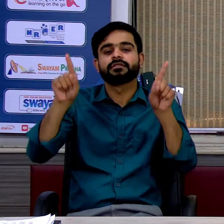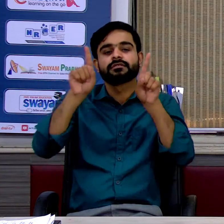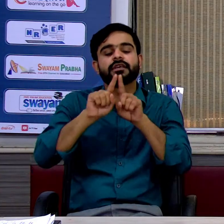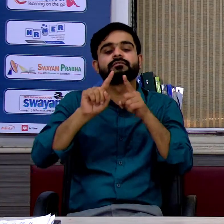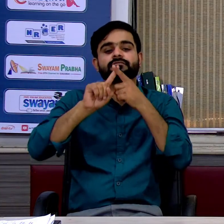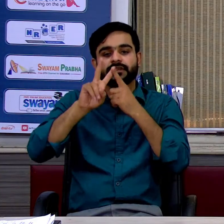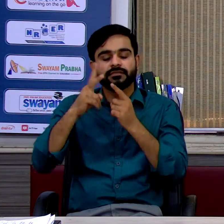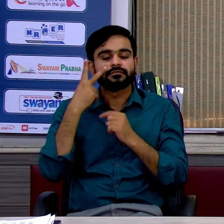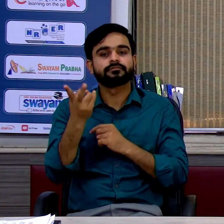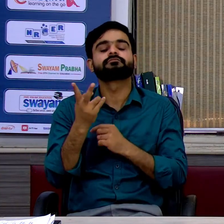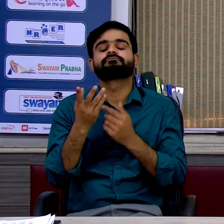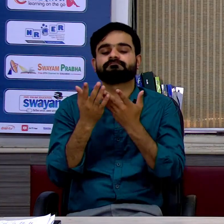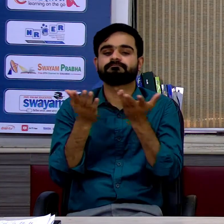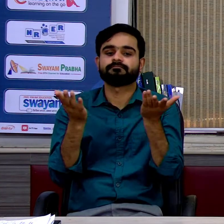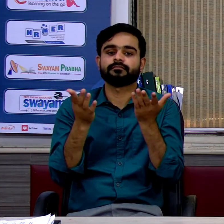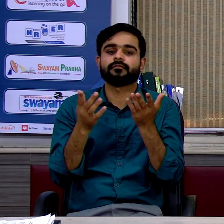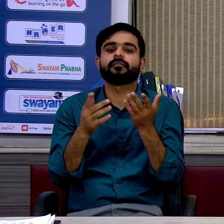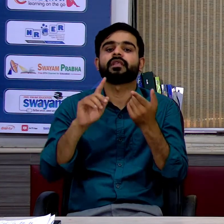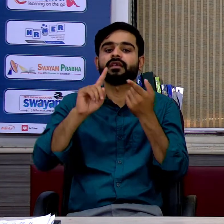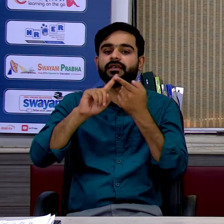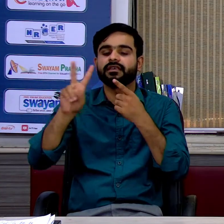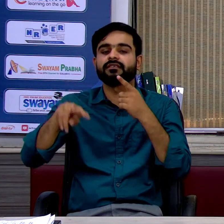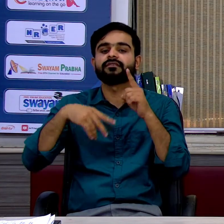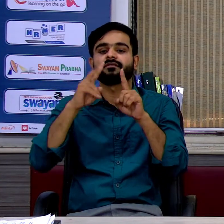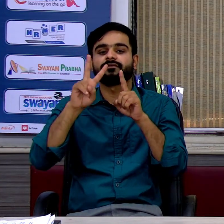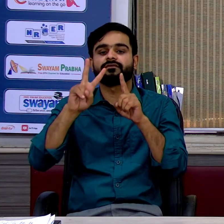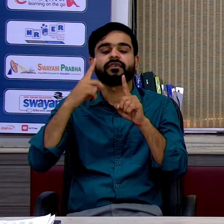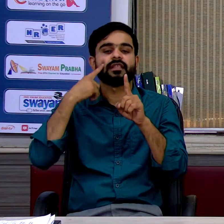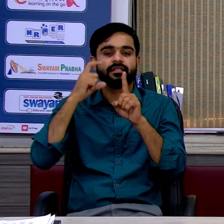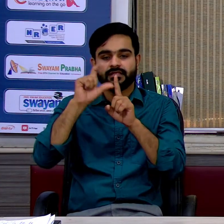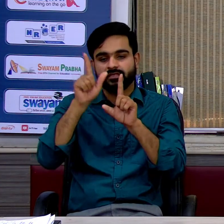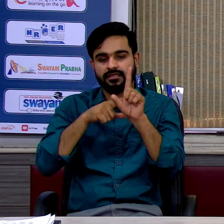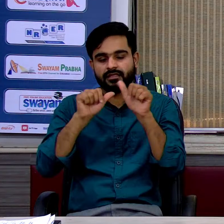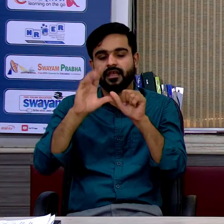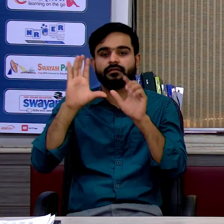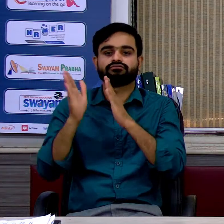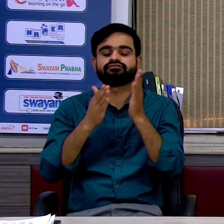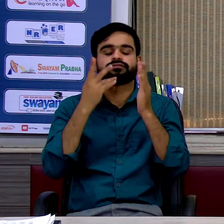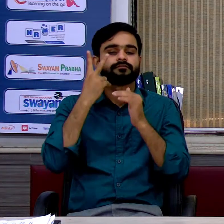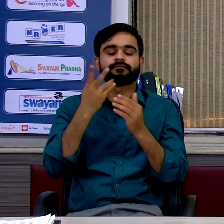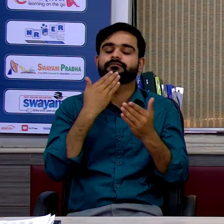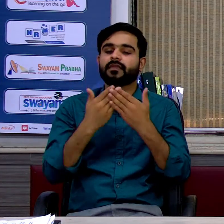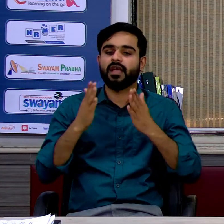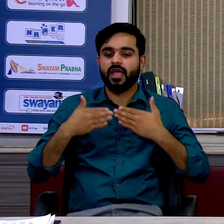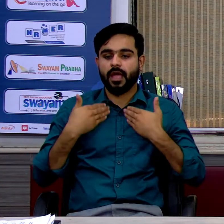channel. So keep watching PM eVidya channel and be happy and be safe. Namaskar.